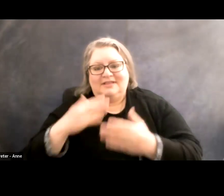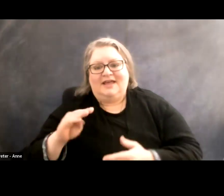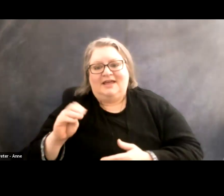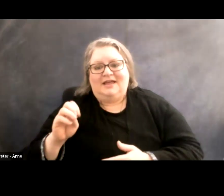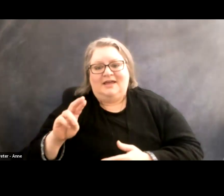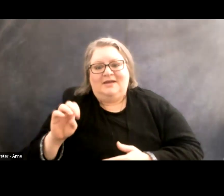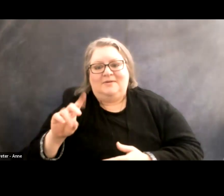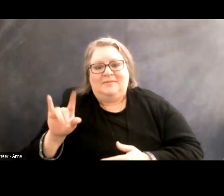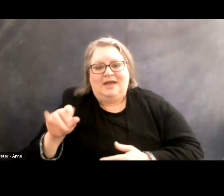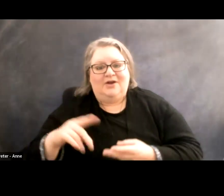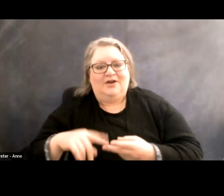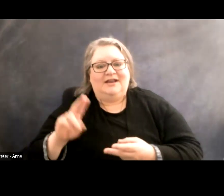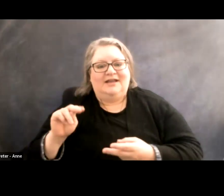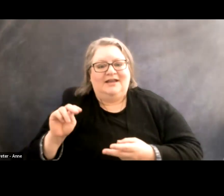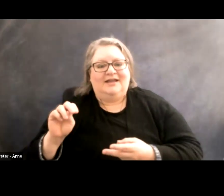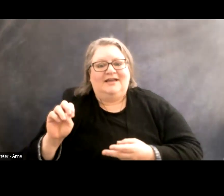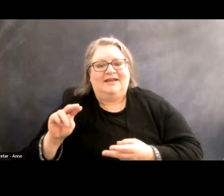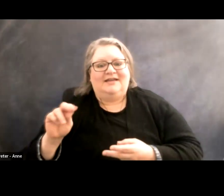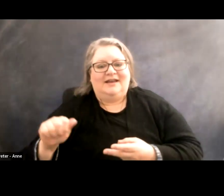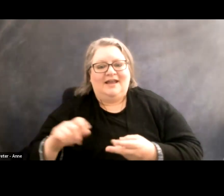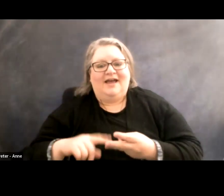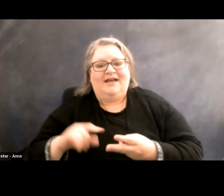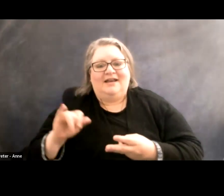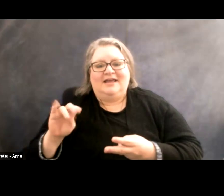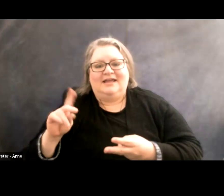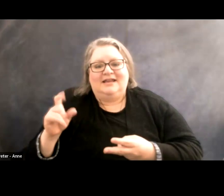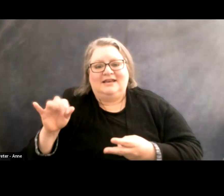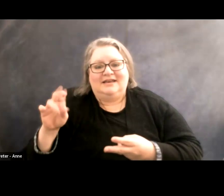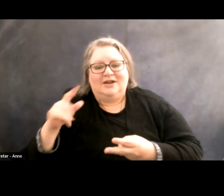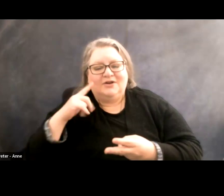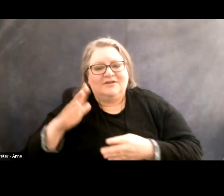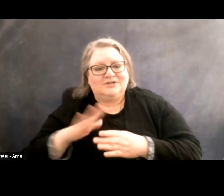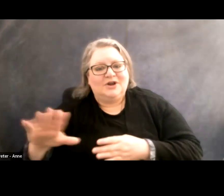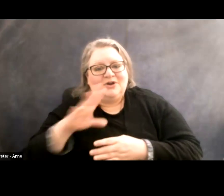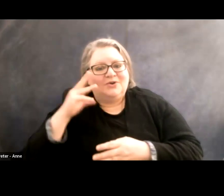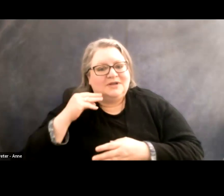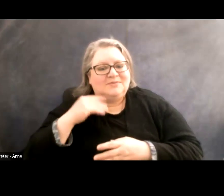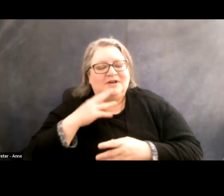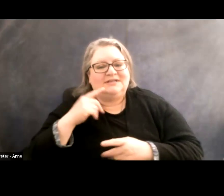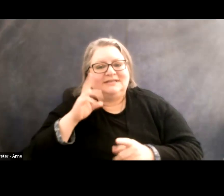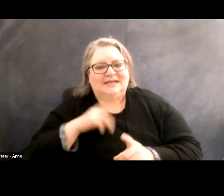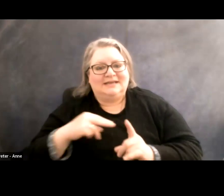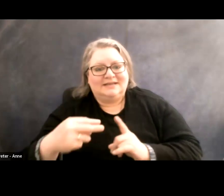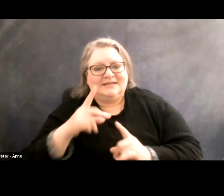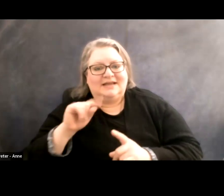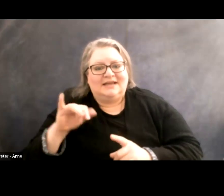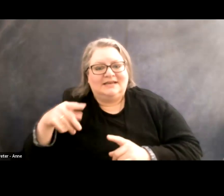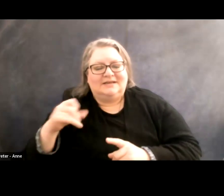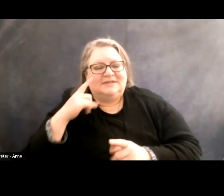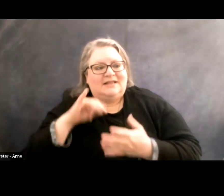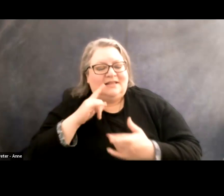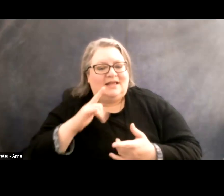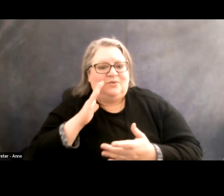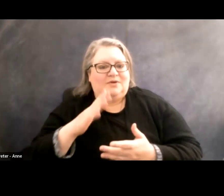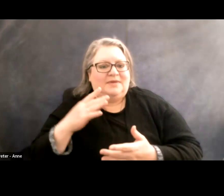Meredith, Nando, Nana, and Indira, for sharing all of your experience and your insights and your tips. I think it's going to be